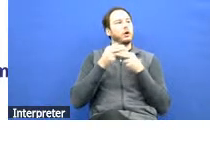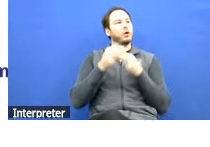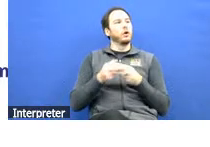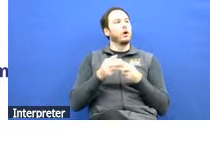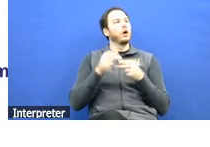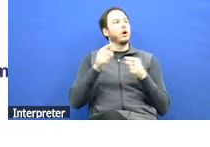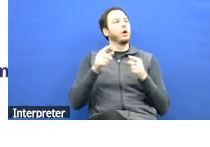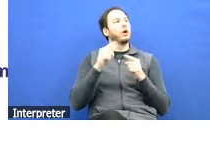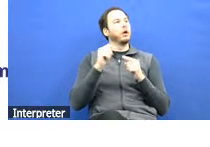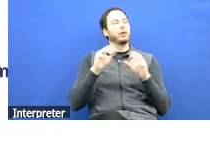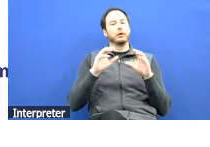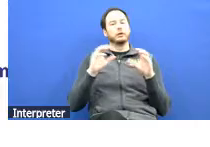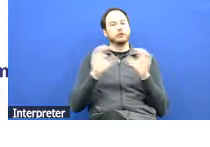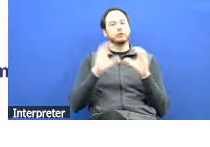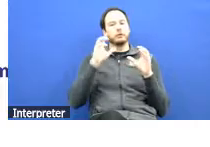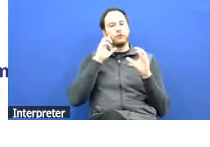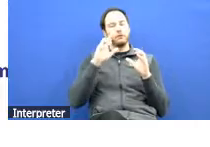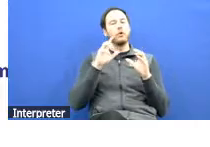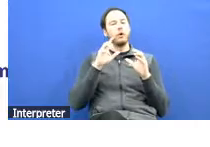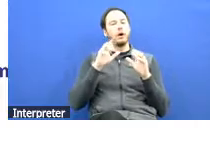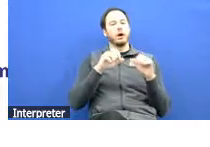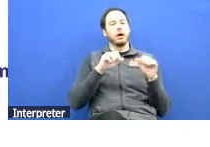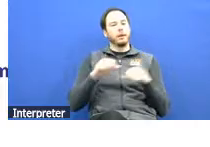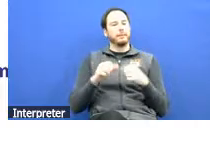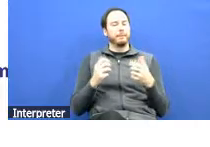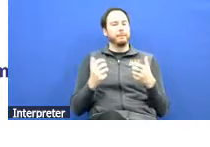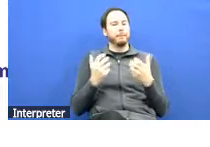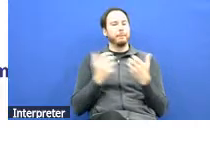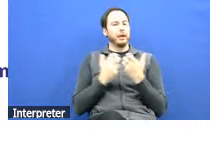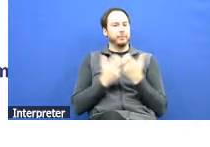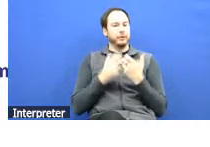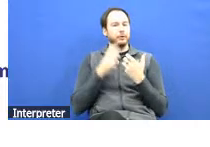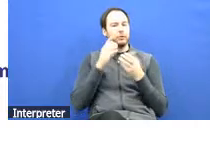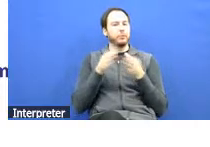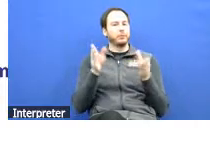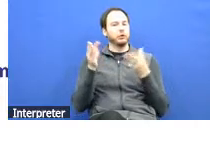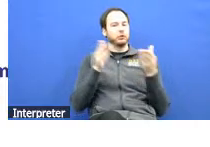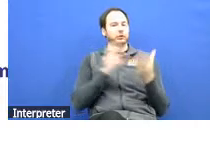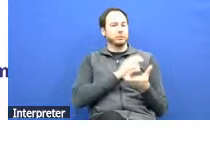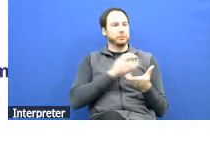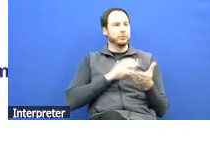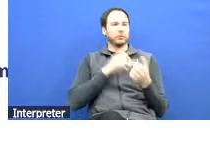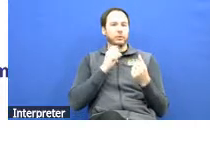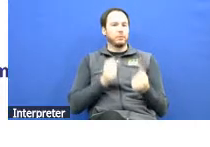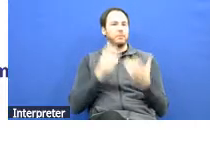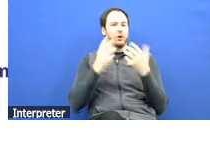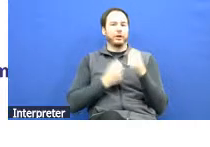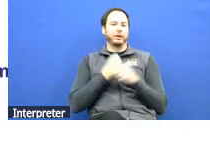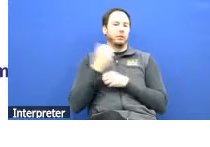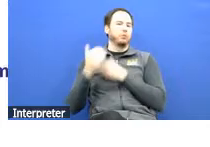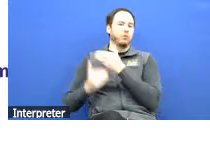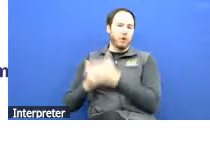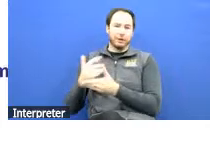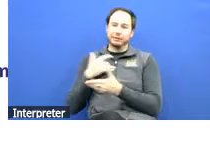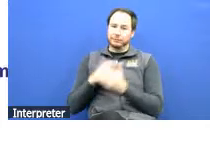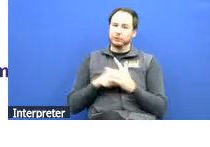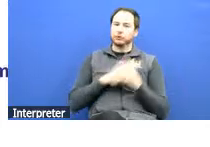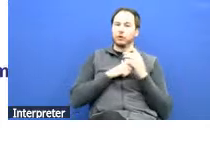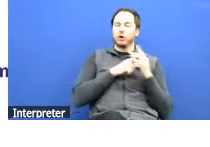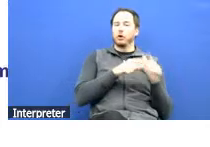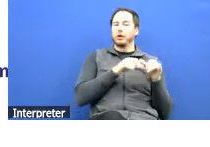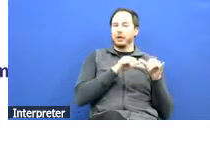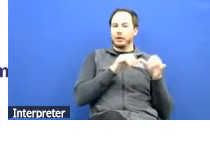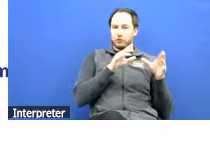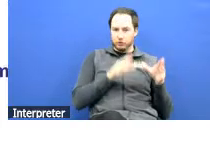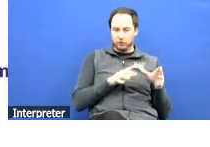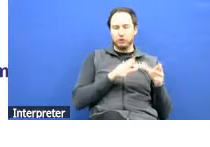of Environmental Compatibility and Public Need from the Public Service Commission is a multi-year process. It starts actually with the engineers